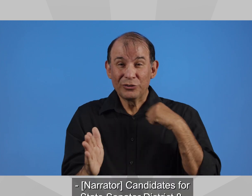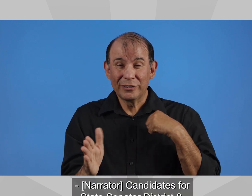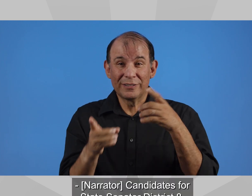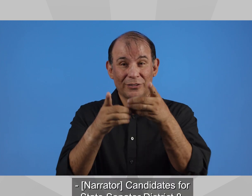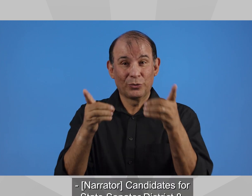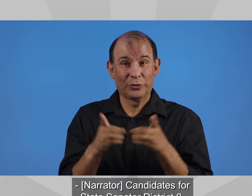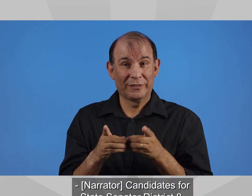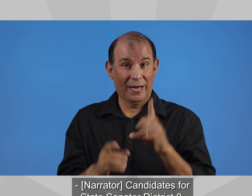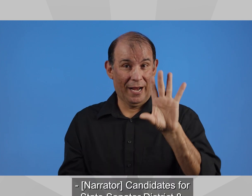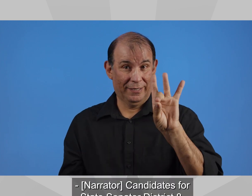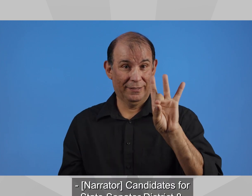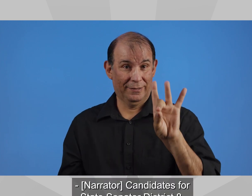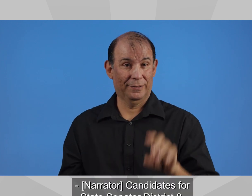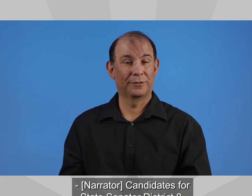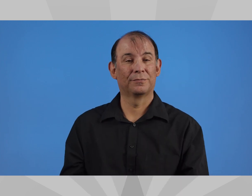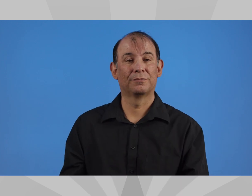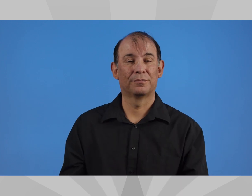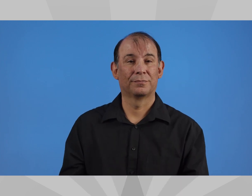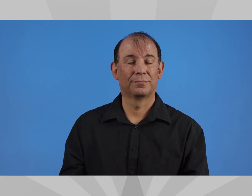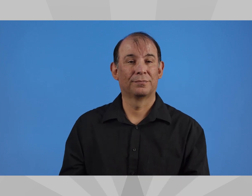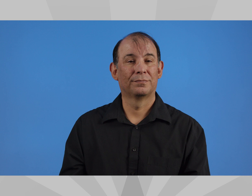Candidates for State Senator, District 8.